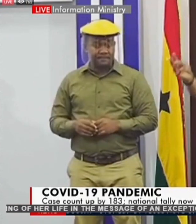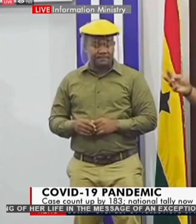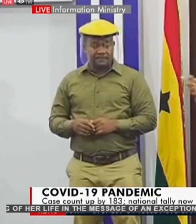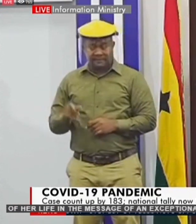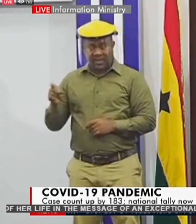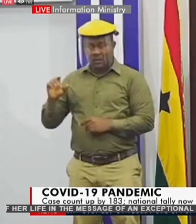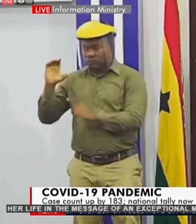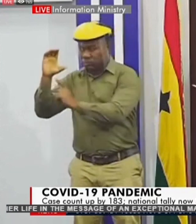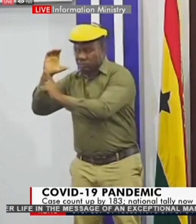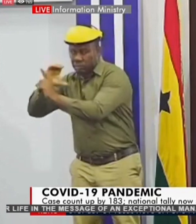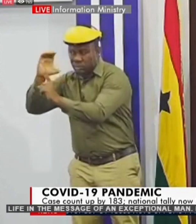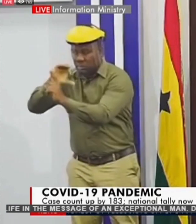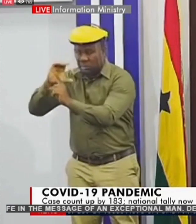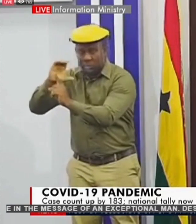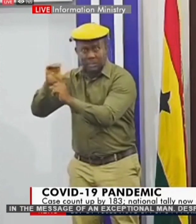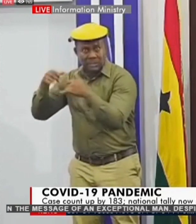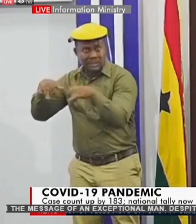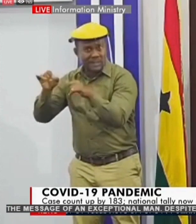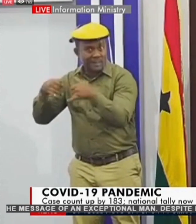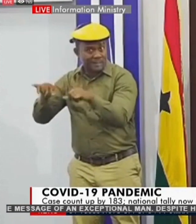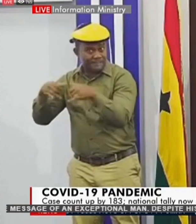contact tracing is ongoing.